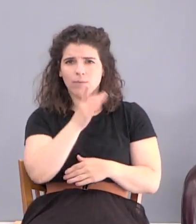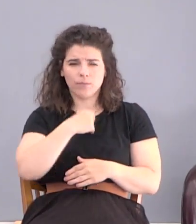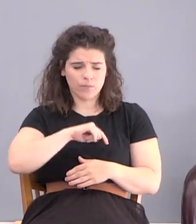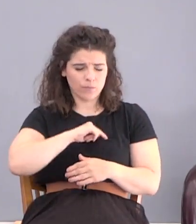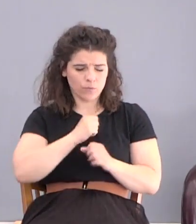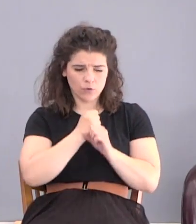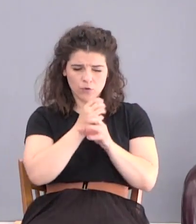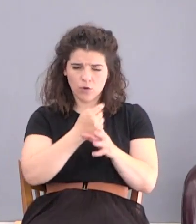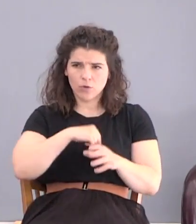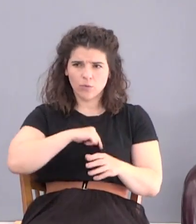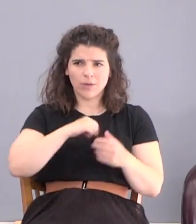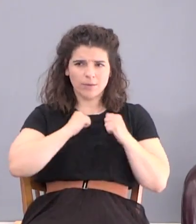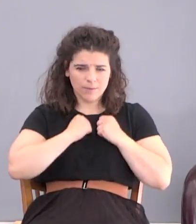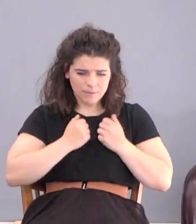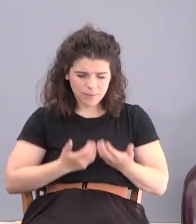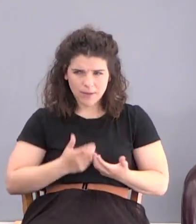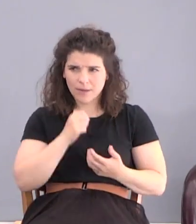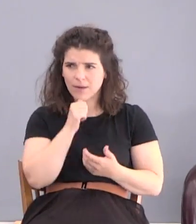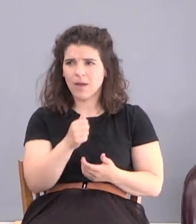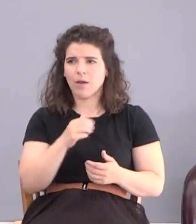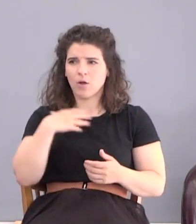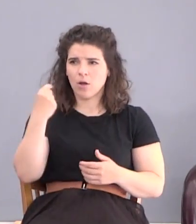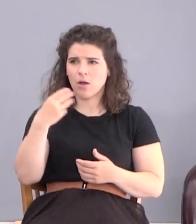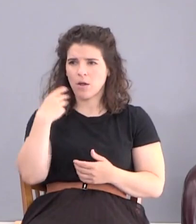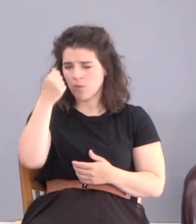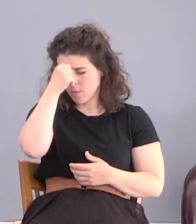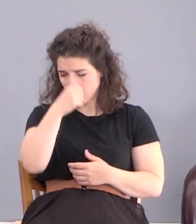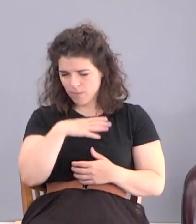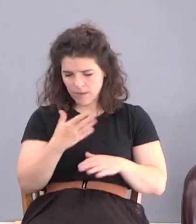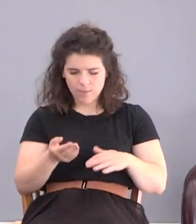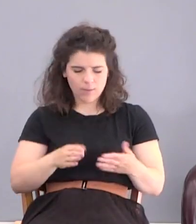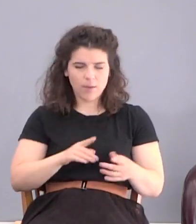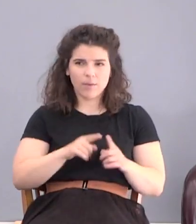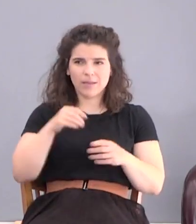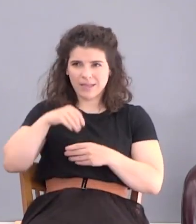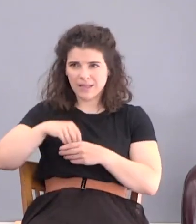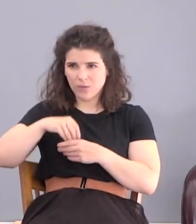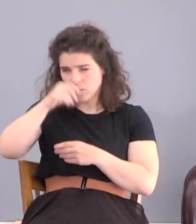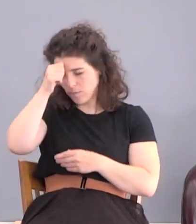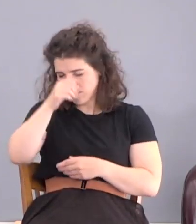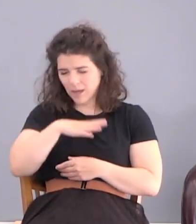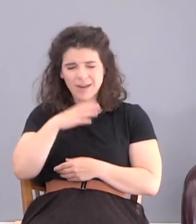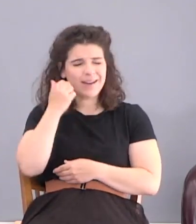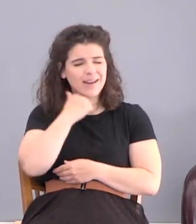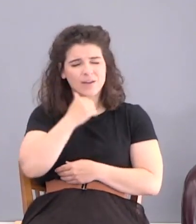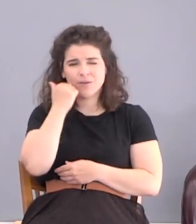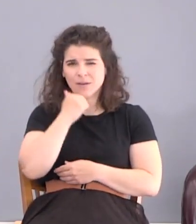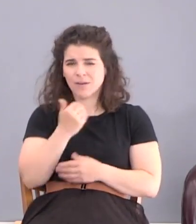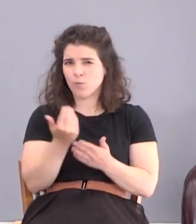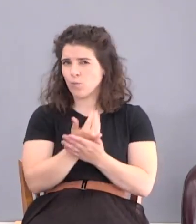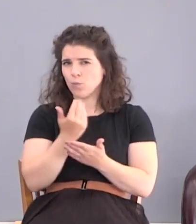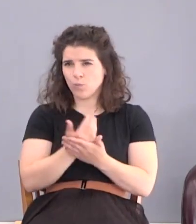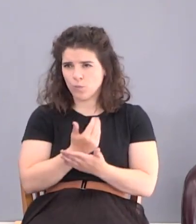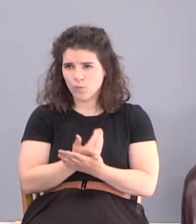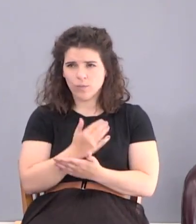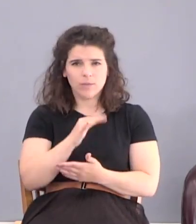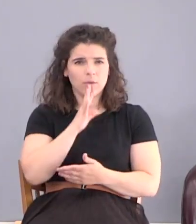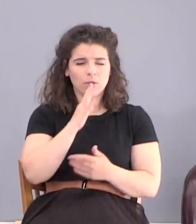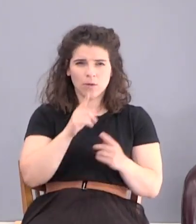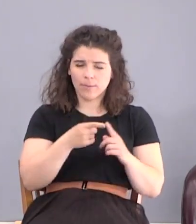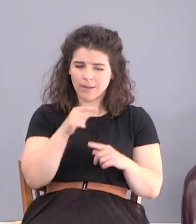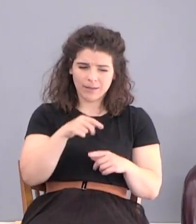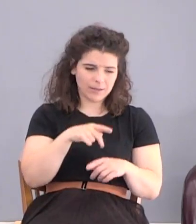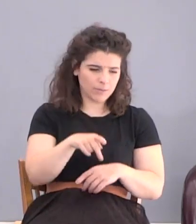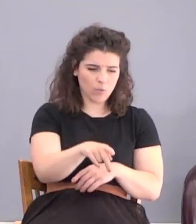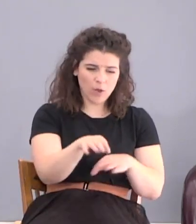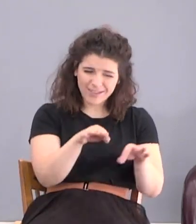faint not, but though our outward man perish, yet the inward man is renewed day by day. And that's what we've been talking about. This is Paul